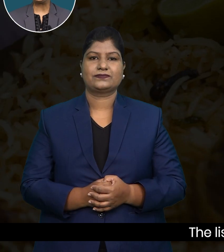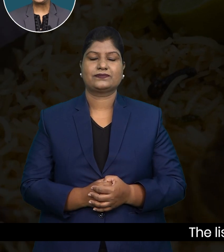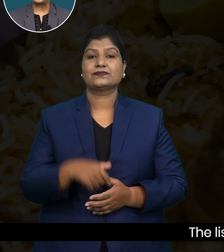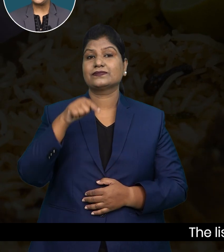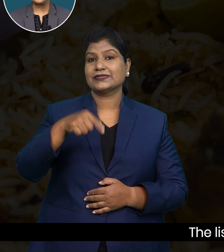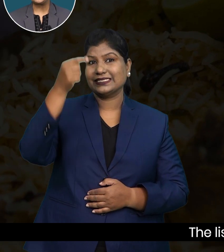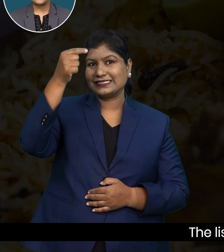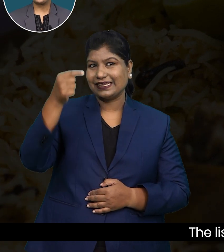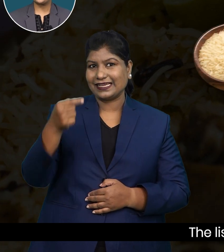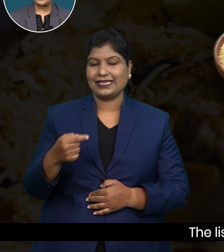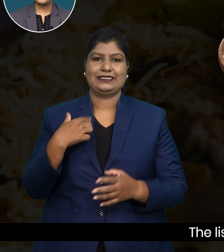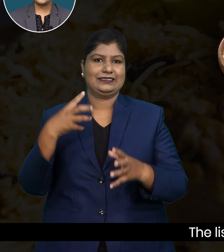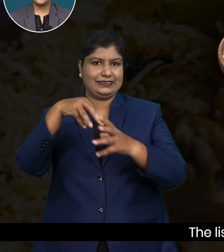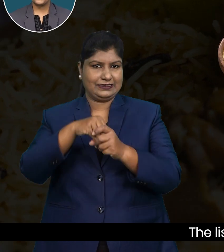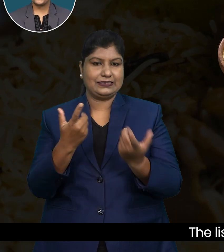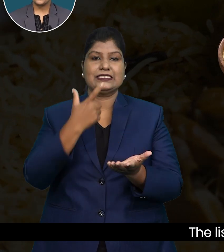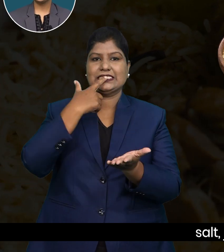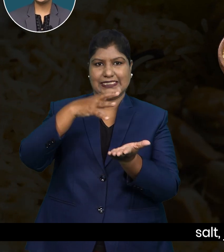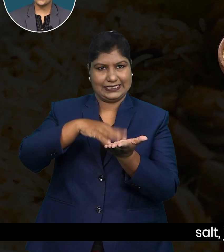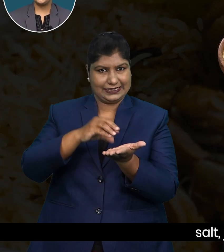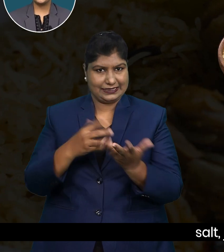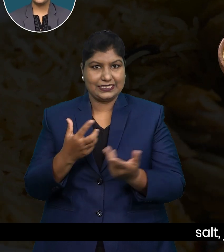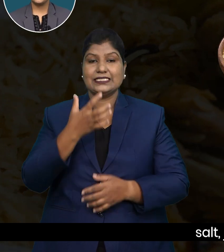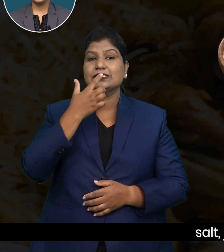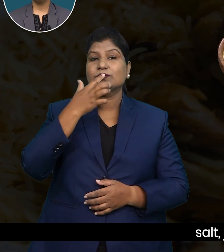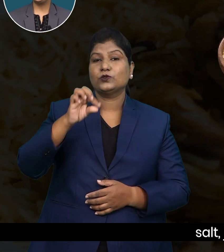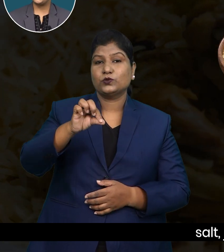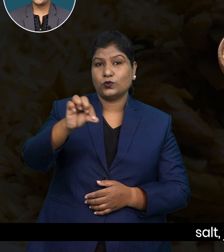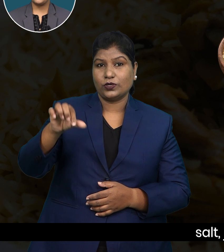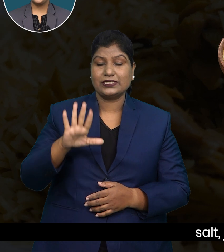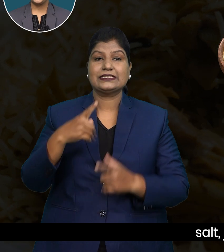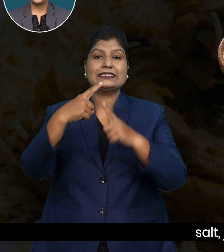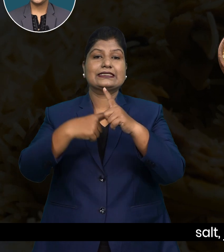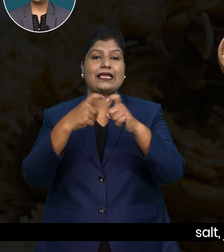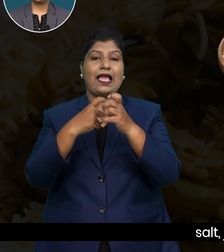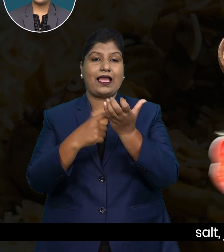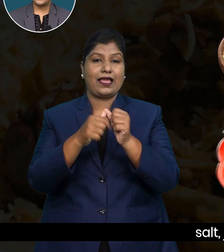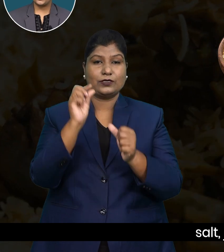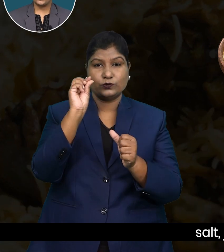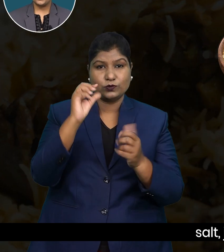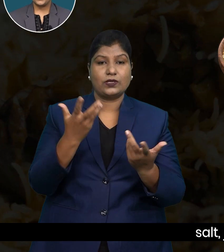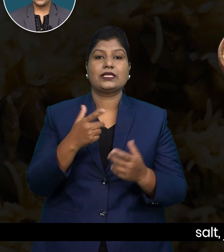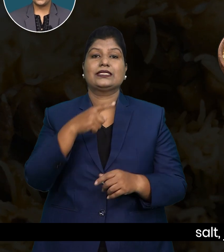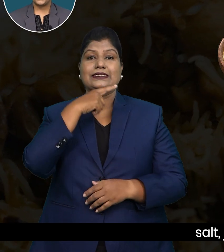The list includes rice, salt, jeera,